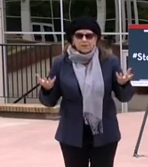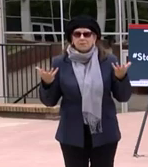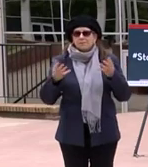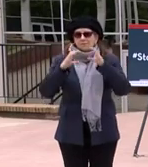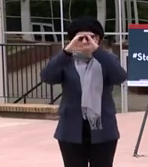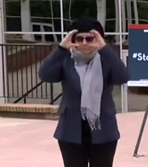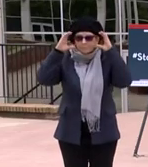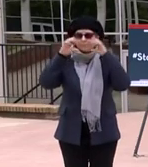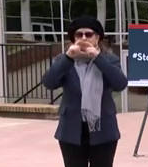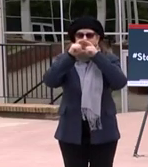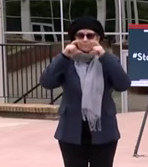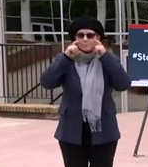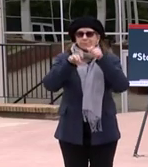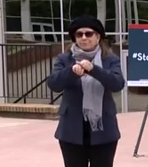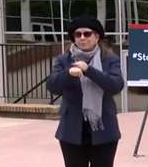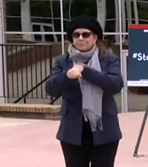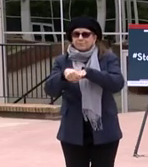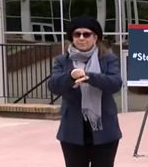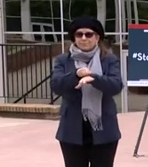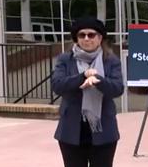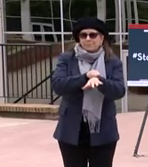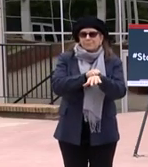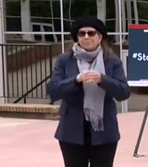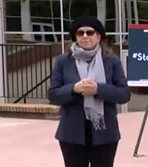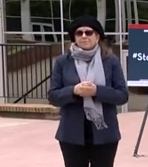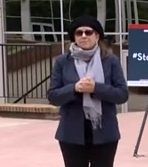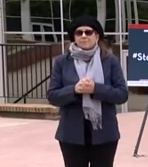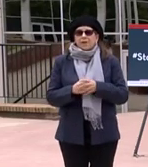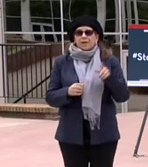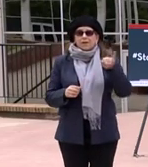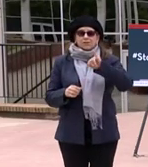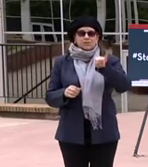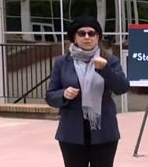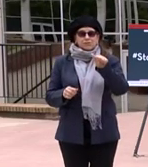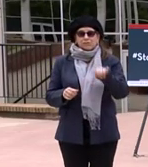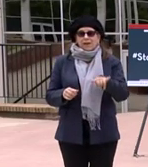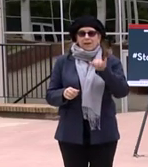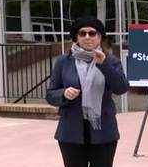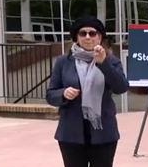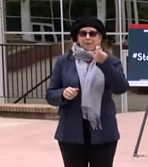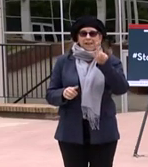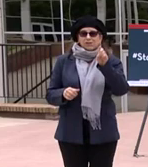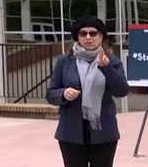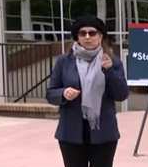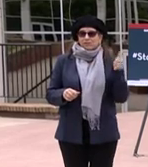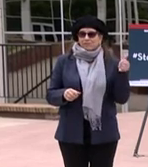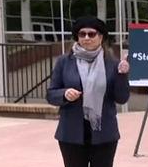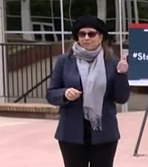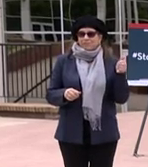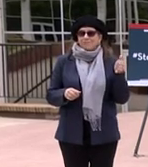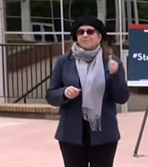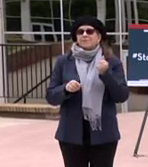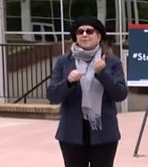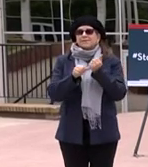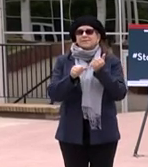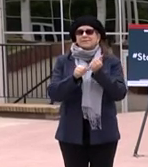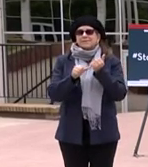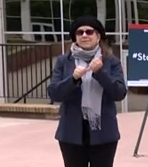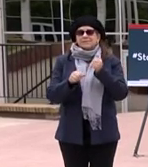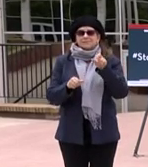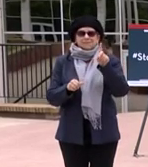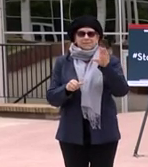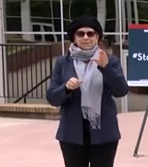City Administrator Jay Melder will talk more about what we are delivering in our